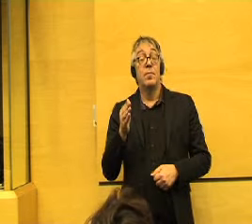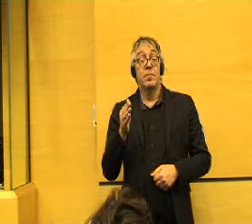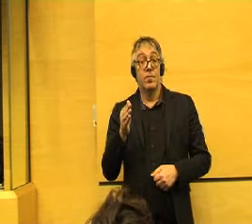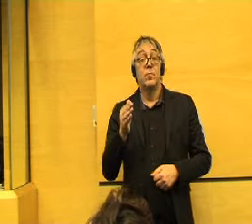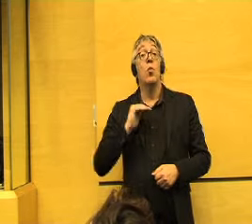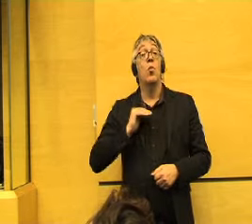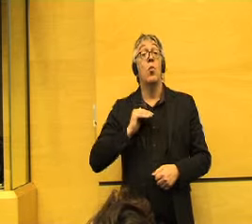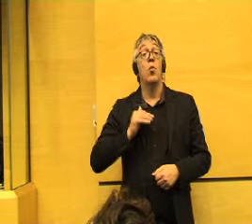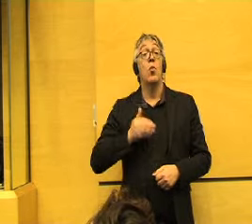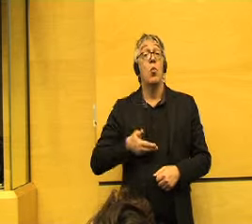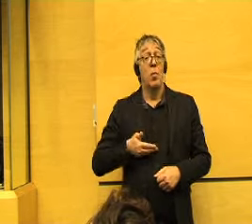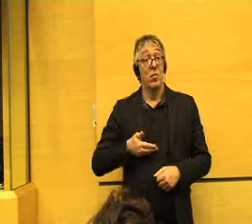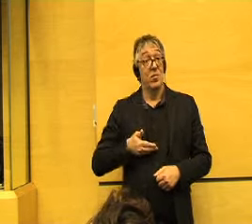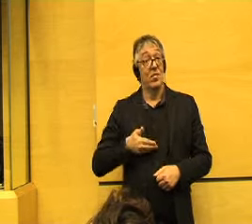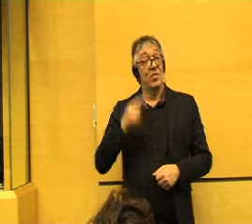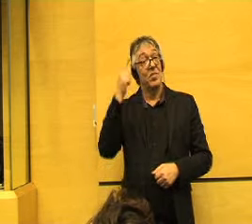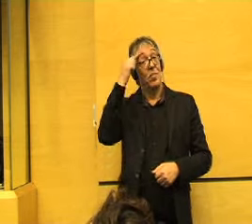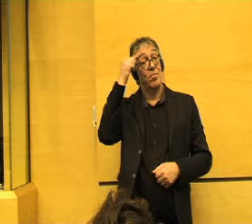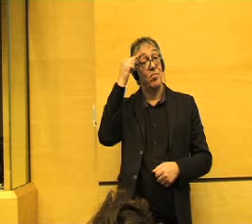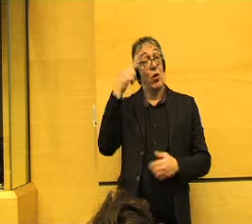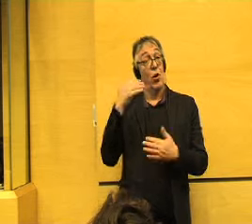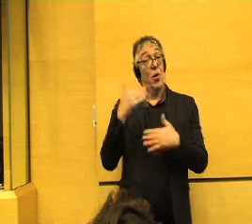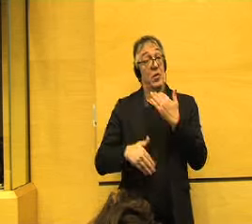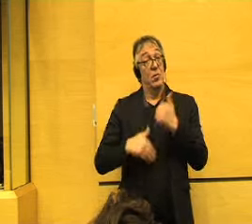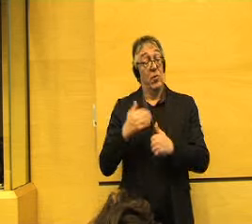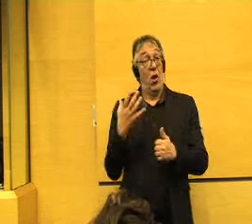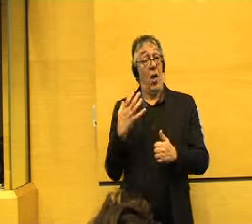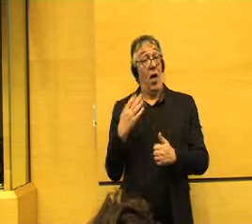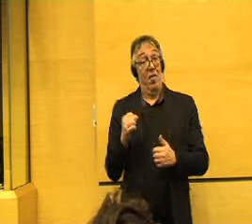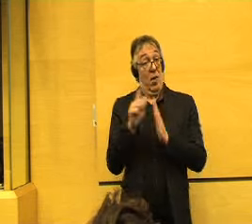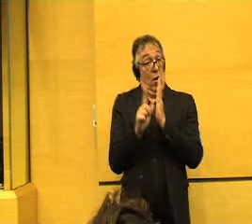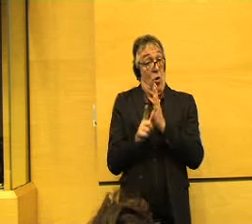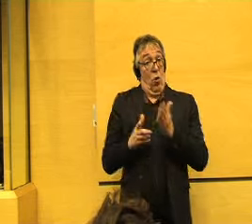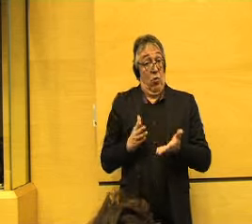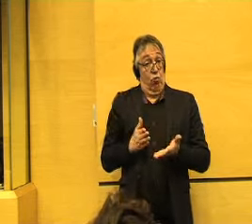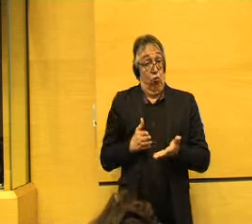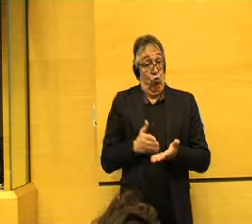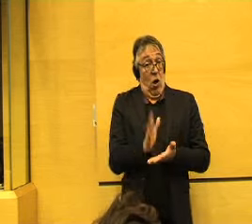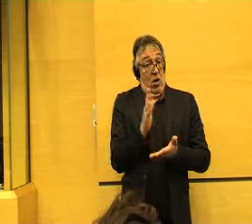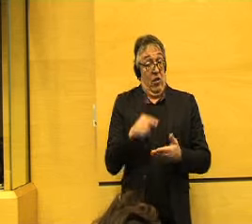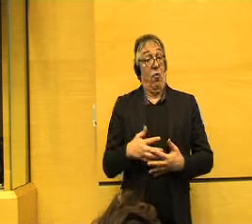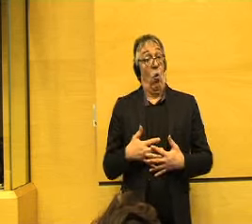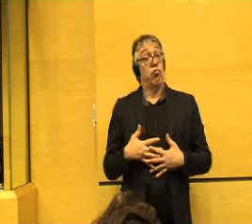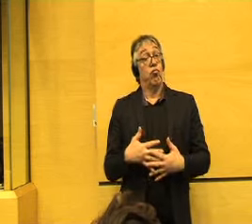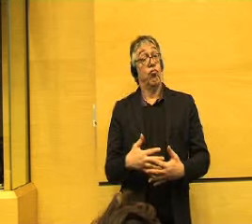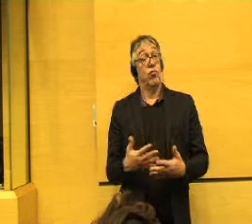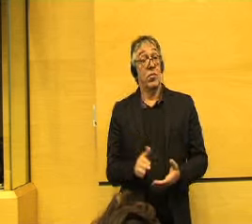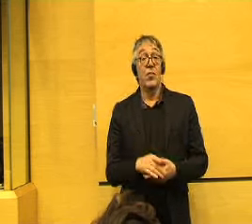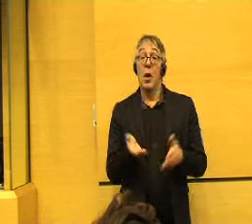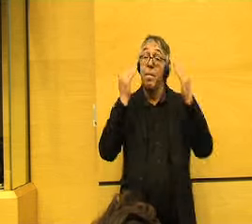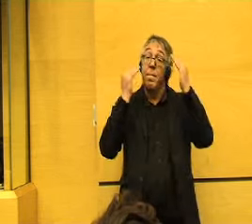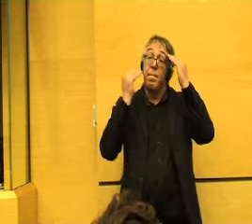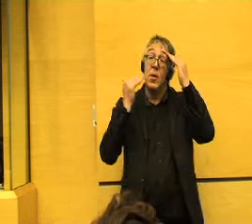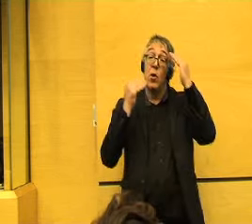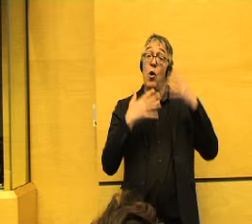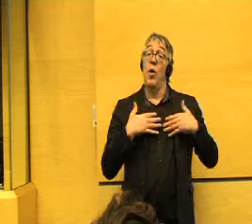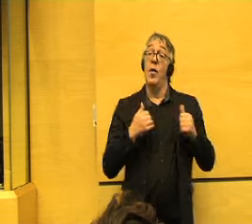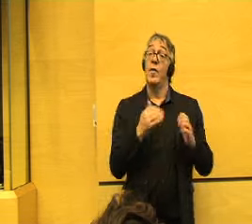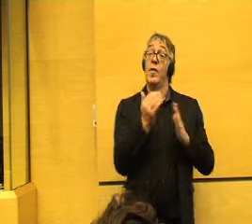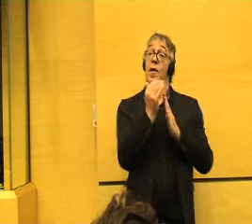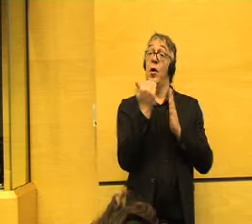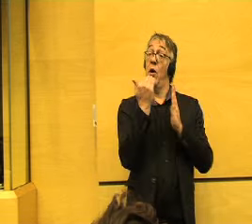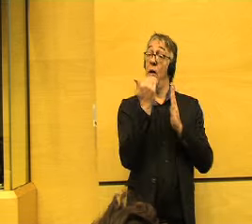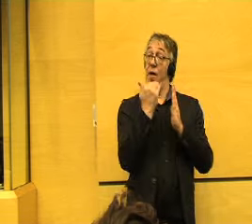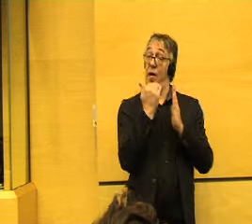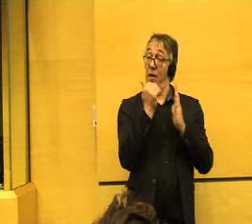have legal protection to their productive lives. According to the Mental Health Act of 2008, has the